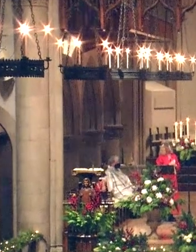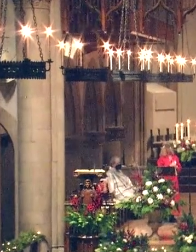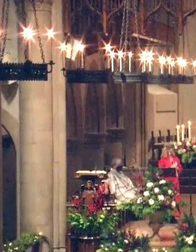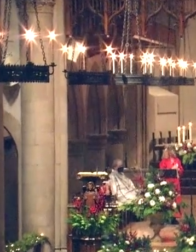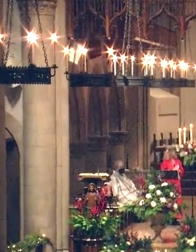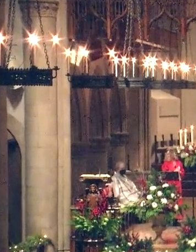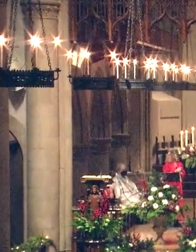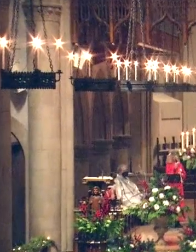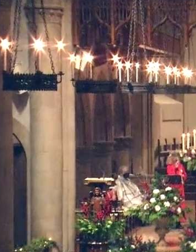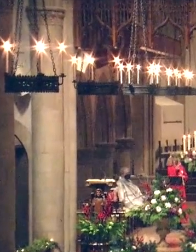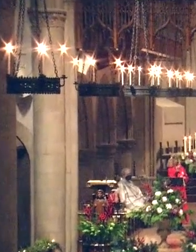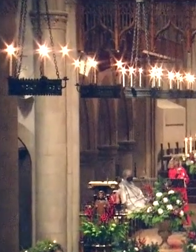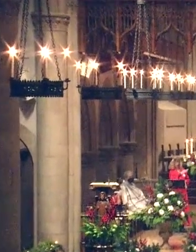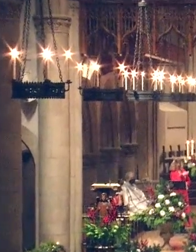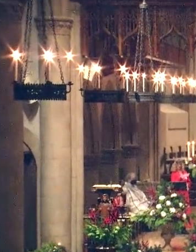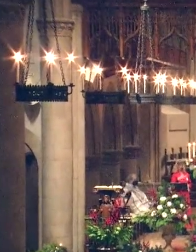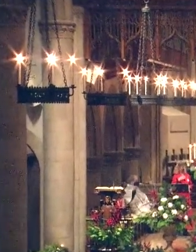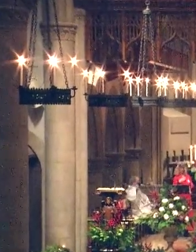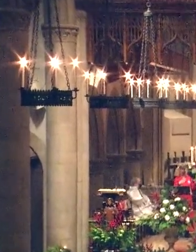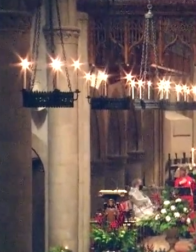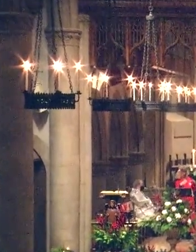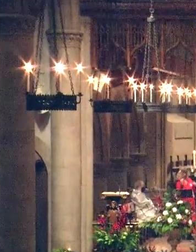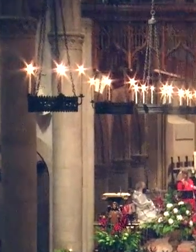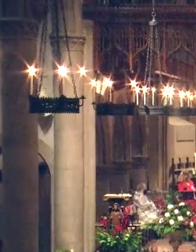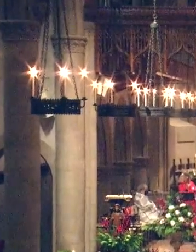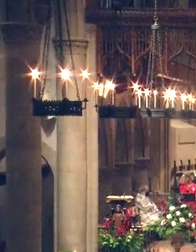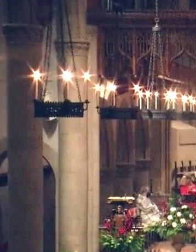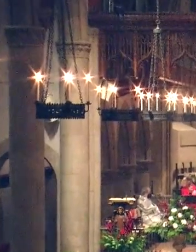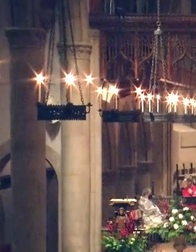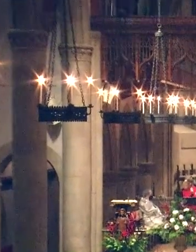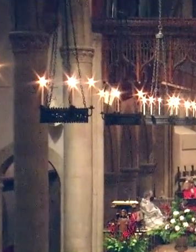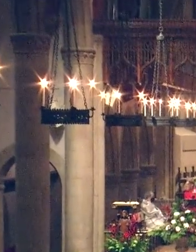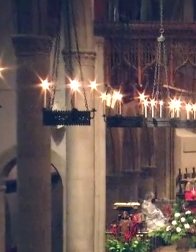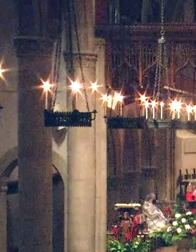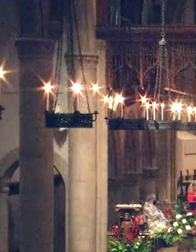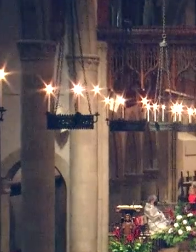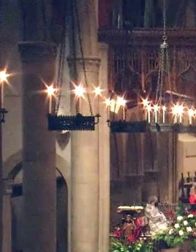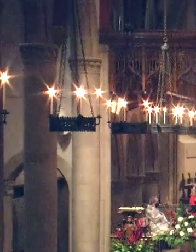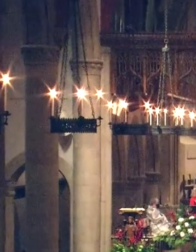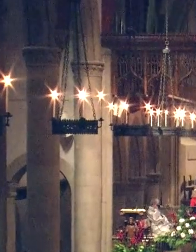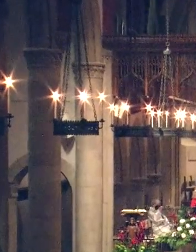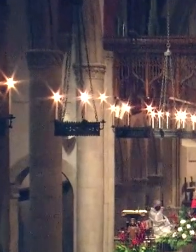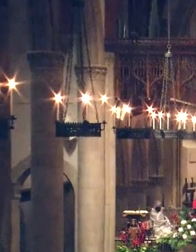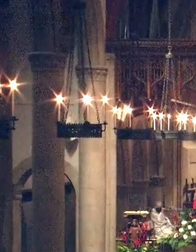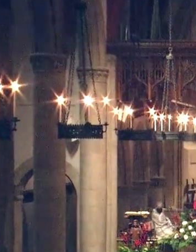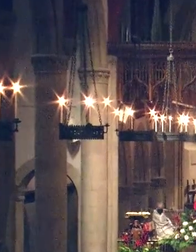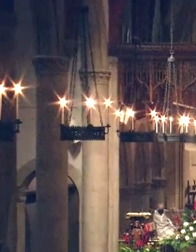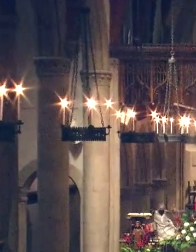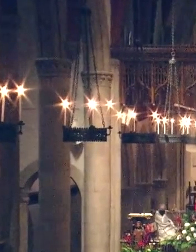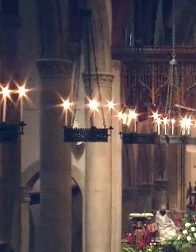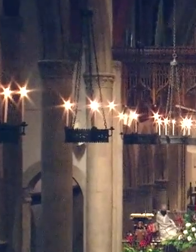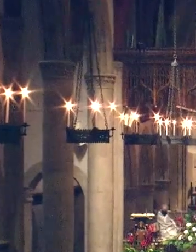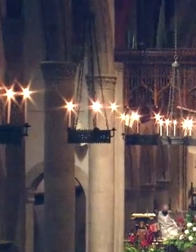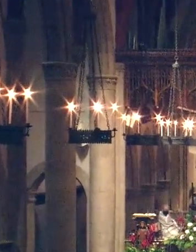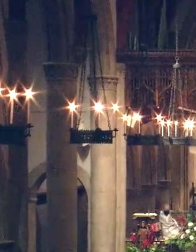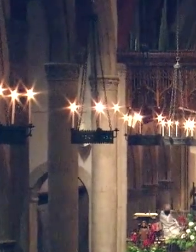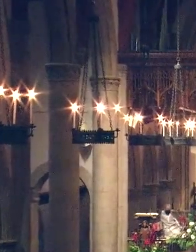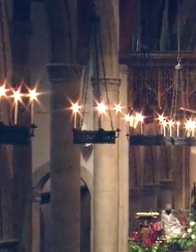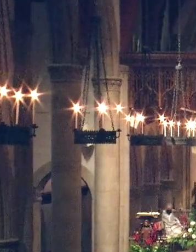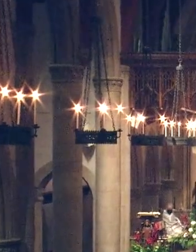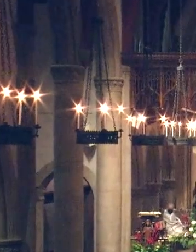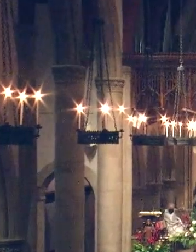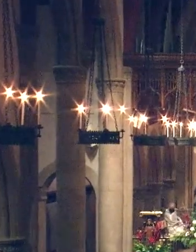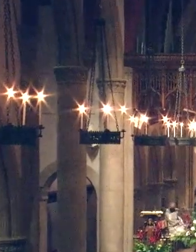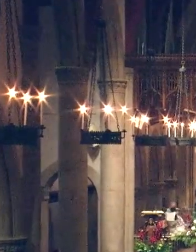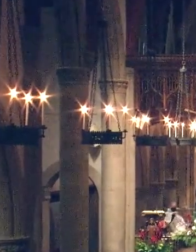staff is off tomorrow through Monday for the Christmas holiday. We'll be back online Tuesday and Wednesday, the 29th and the 30th,